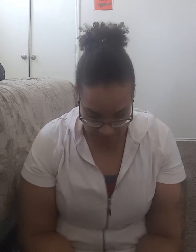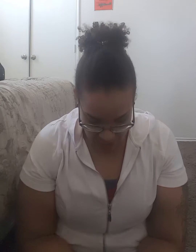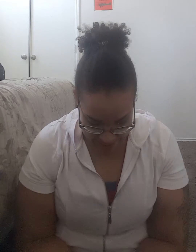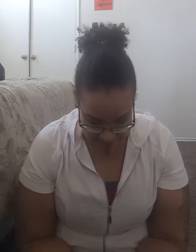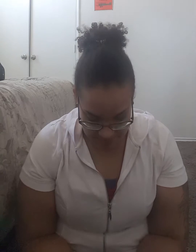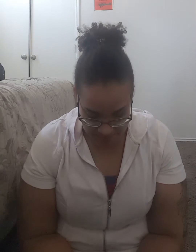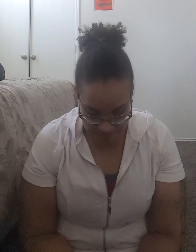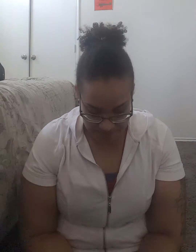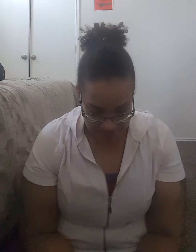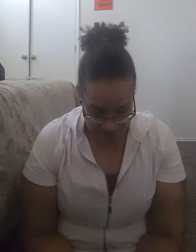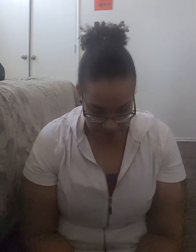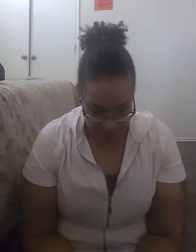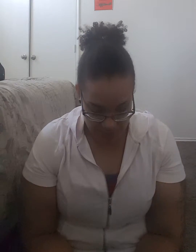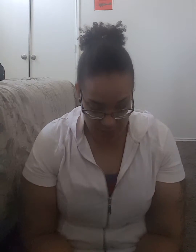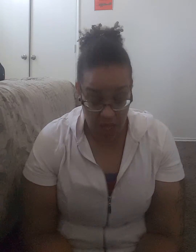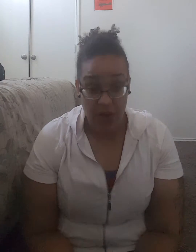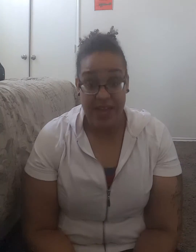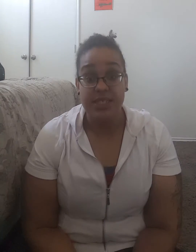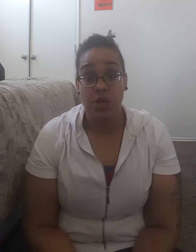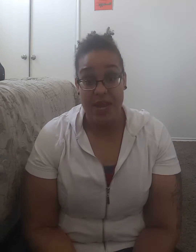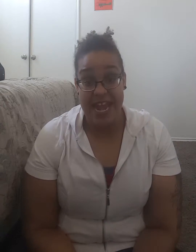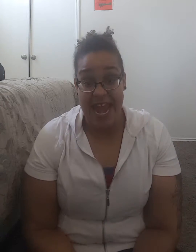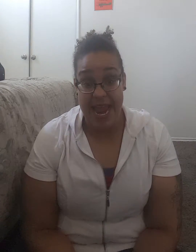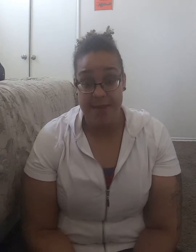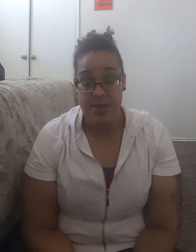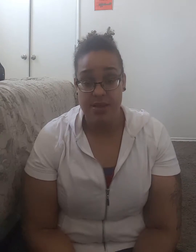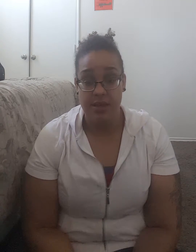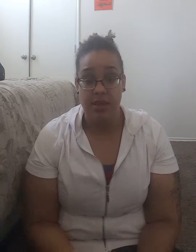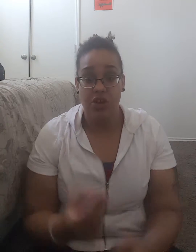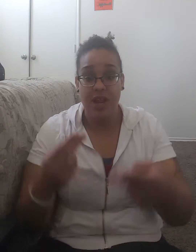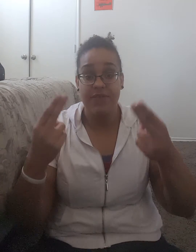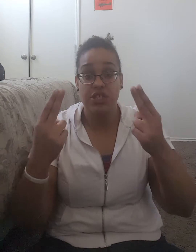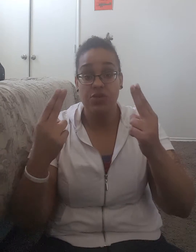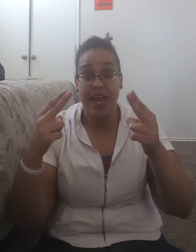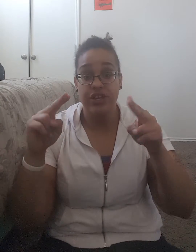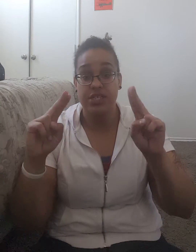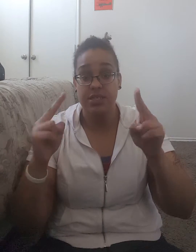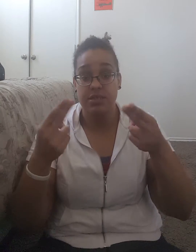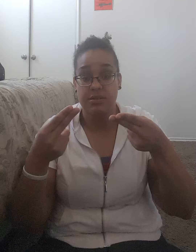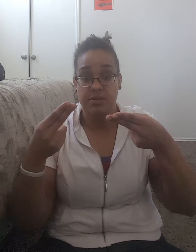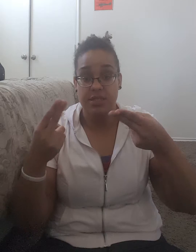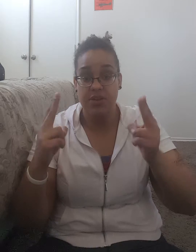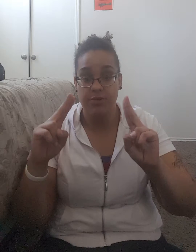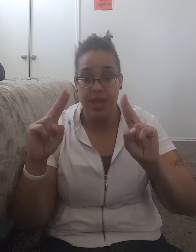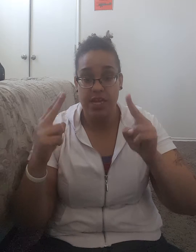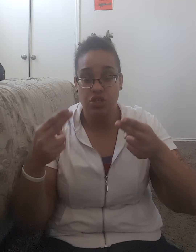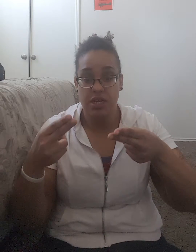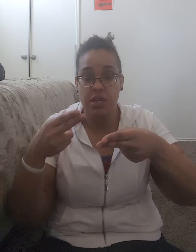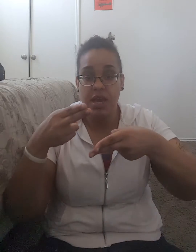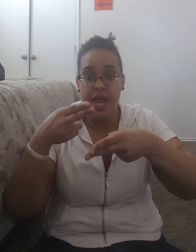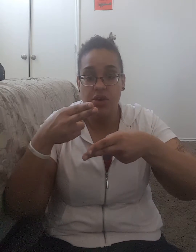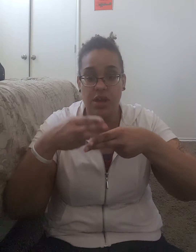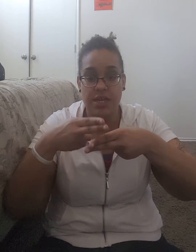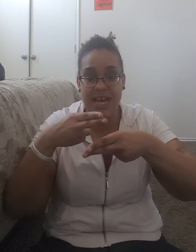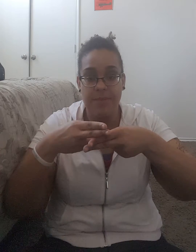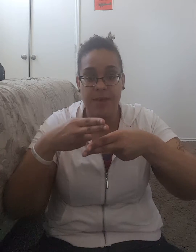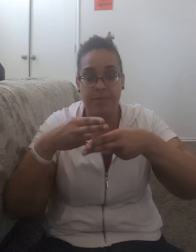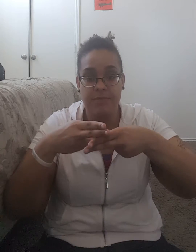Okay. Okay, so name. You're going to have the two H's. See? H. And you're going to tap them.